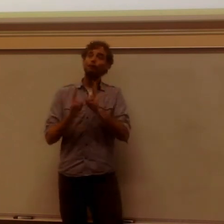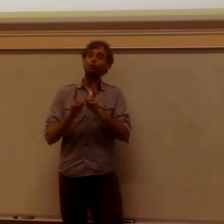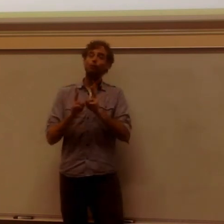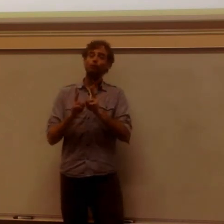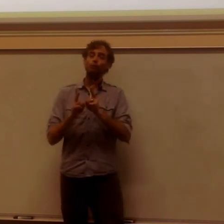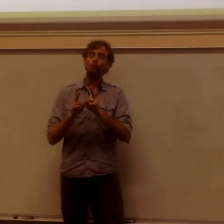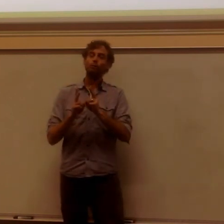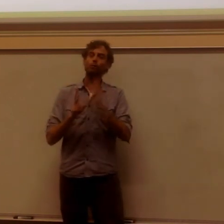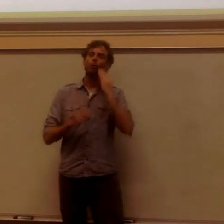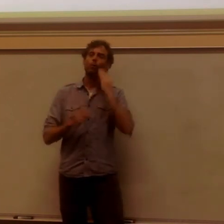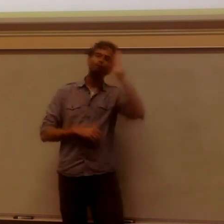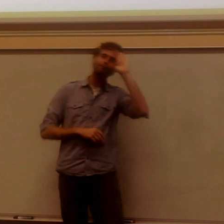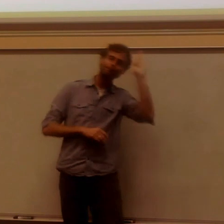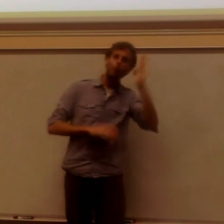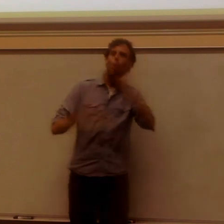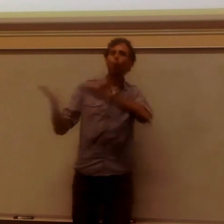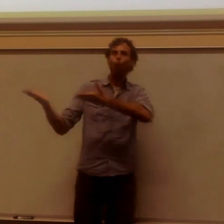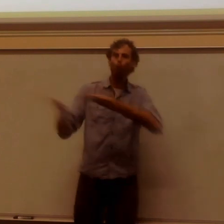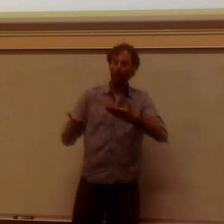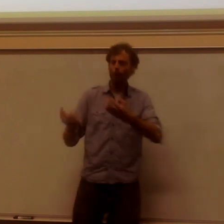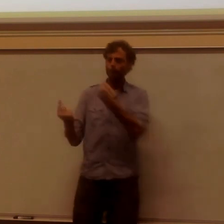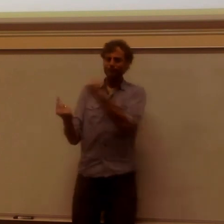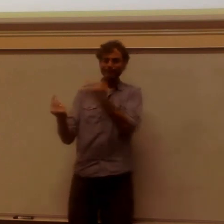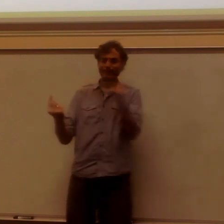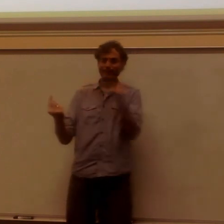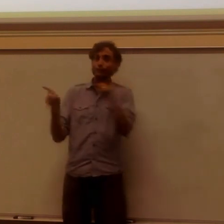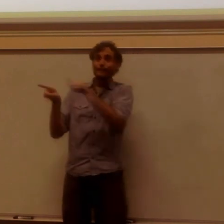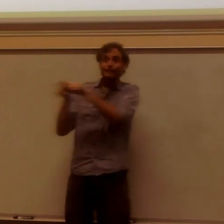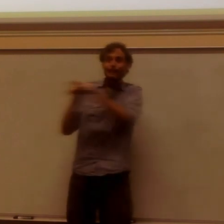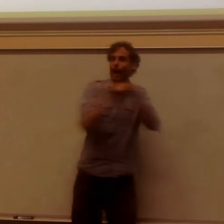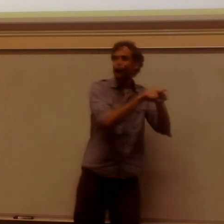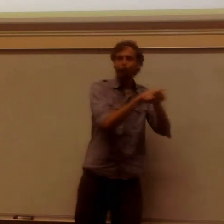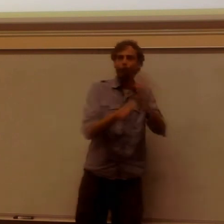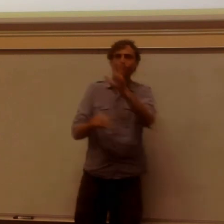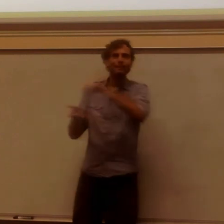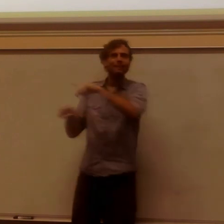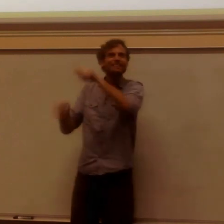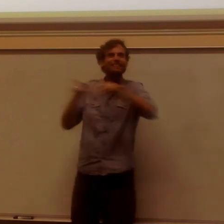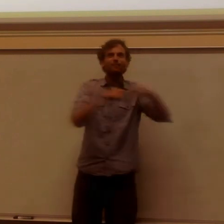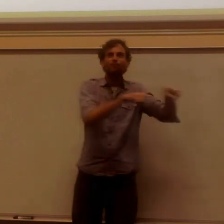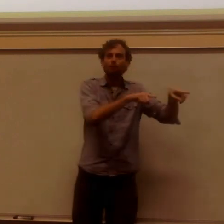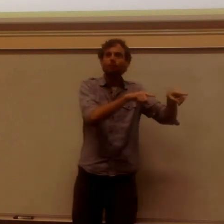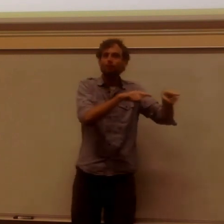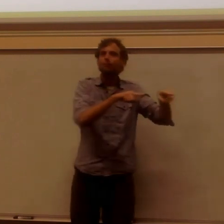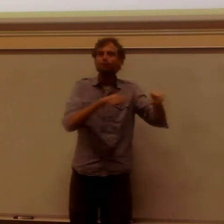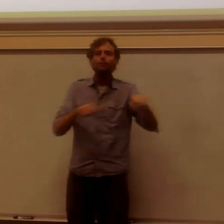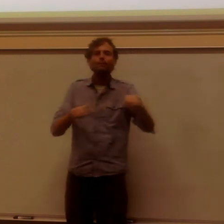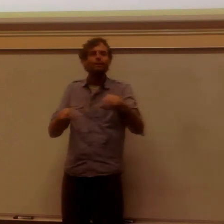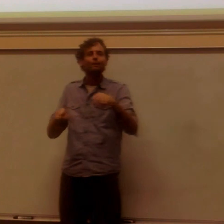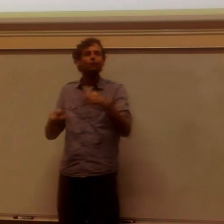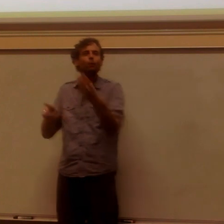It was interesting to note, however, that the interpreters did vary in how they introduced the calls.